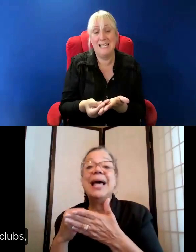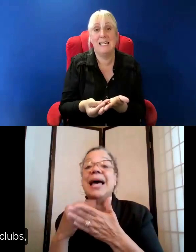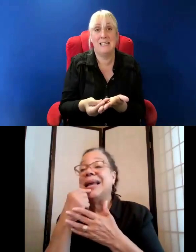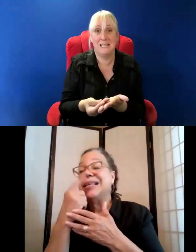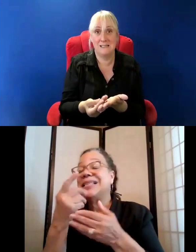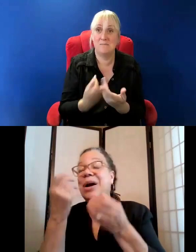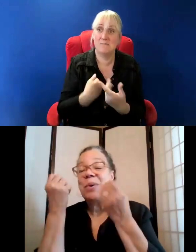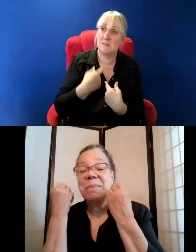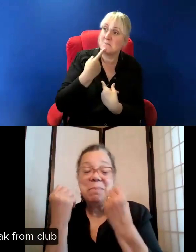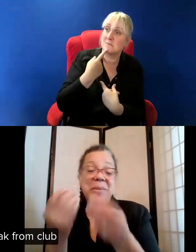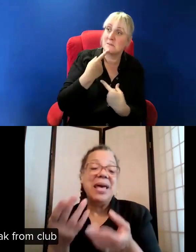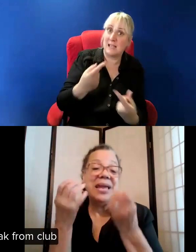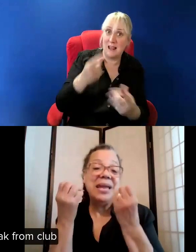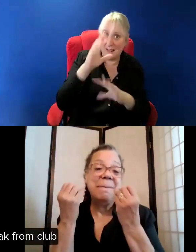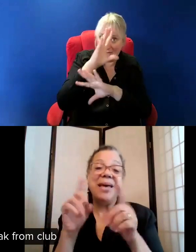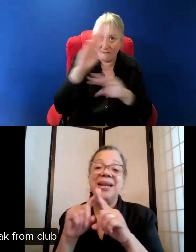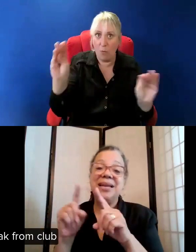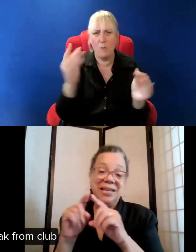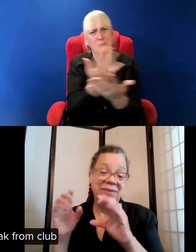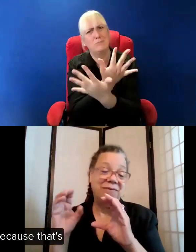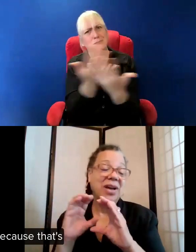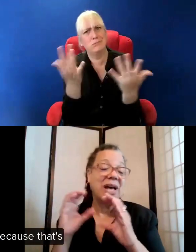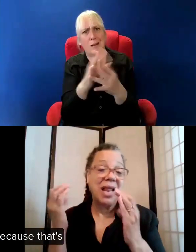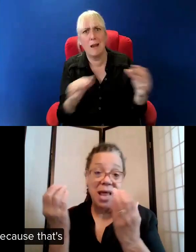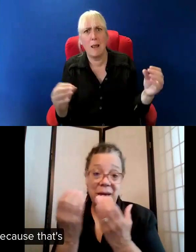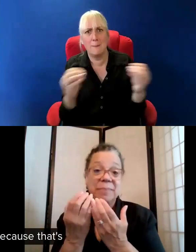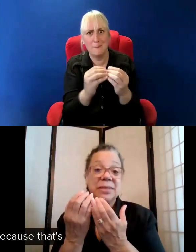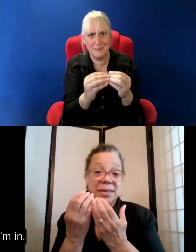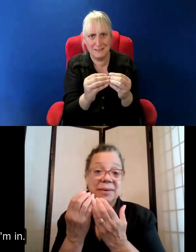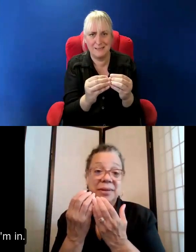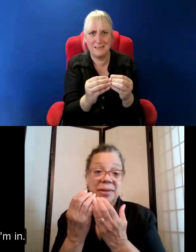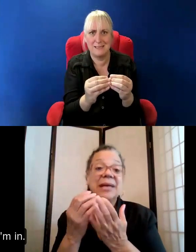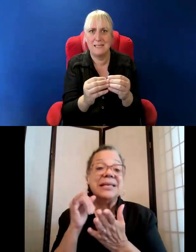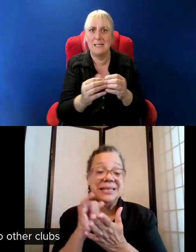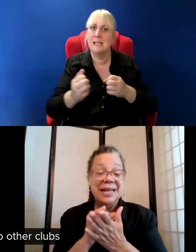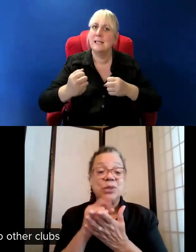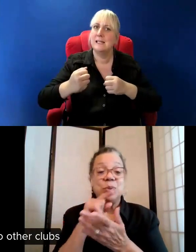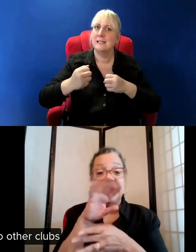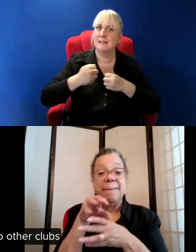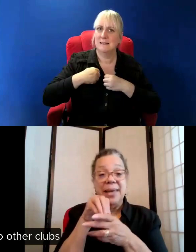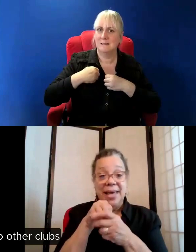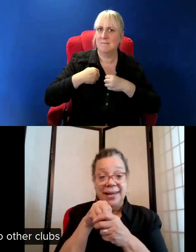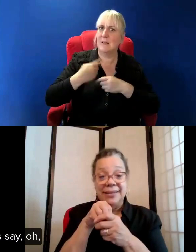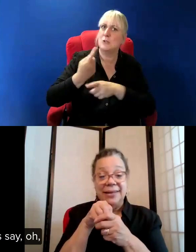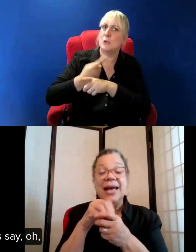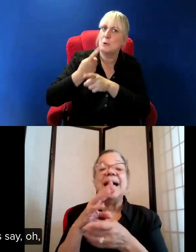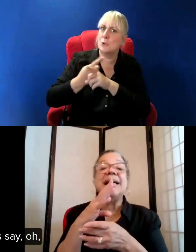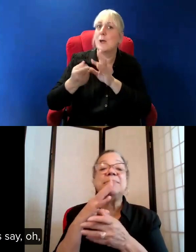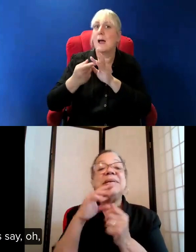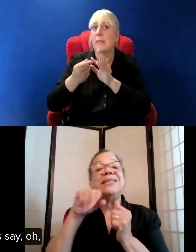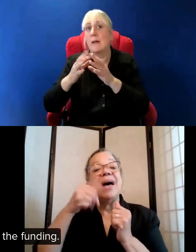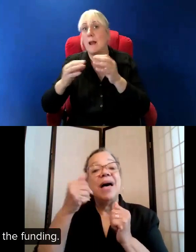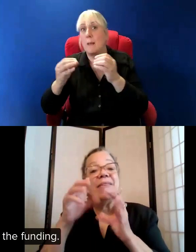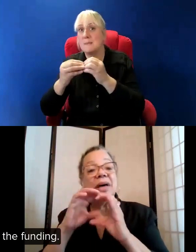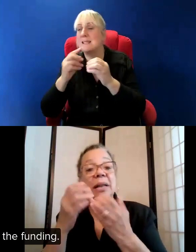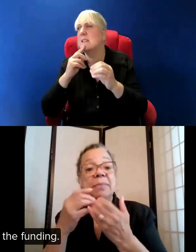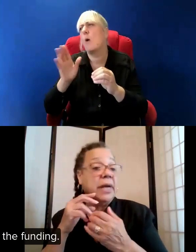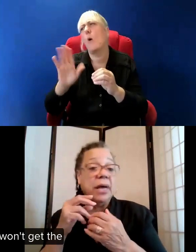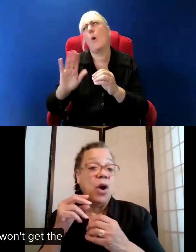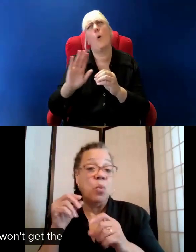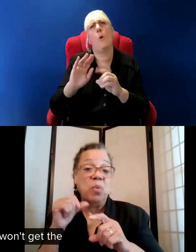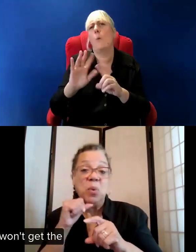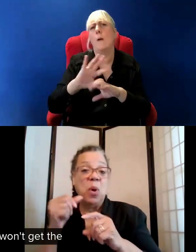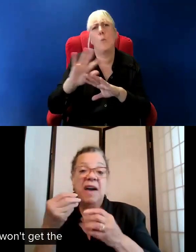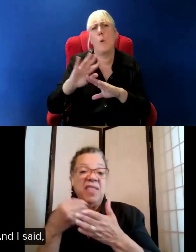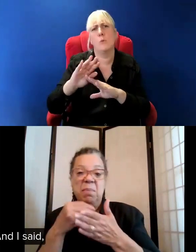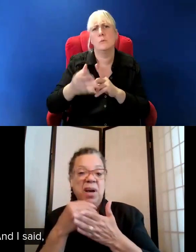clubs, you know, I always speak from a club perspective because that's what I'm in, but I speak to other clubs and clubs say, oh, we won't get the funding.